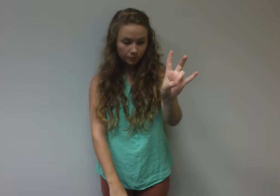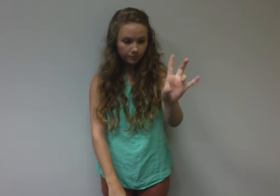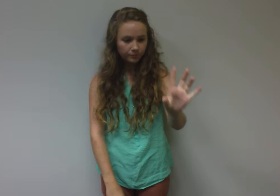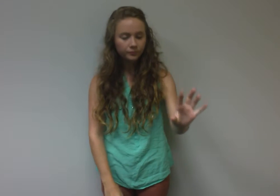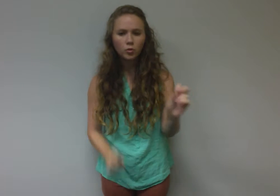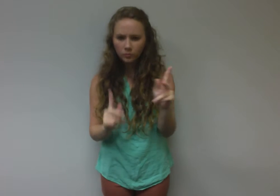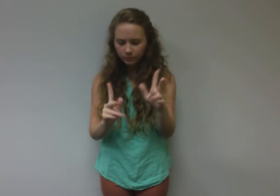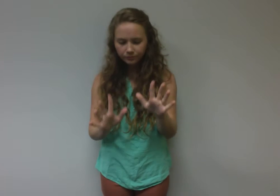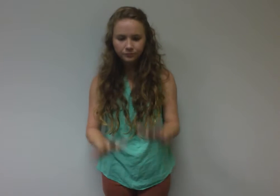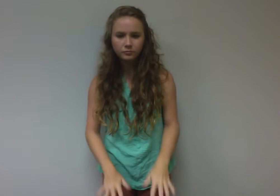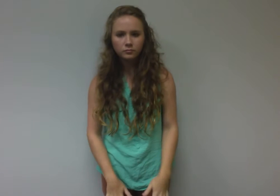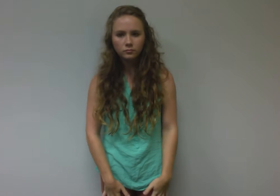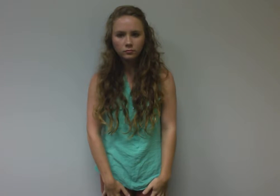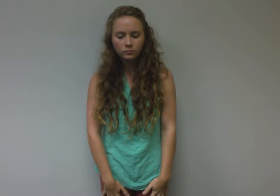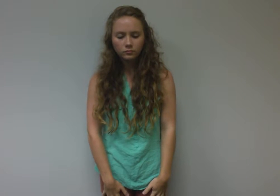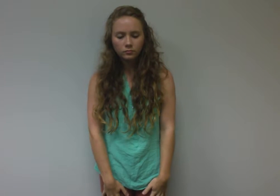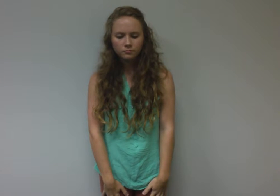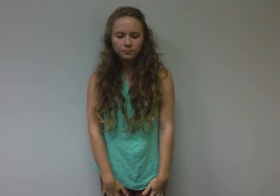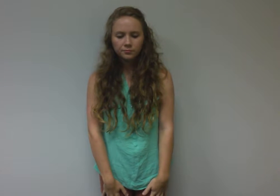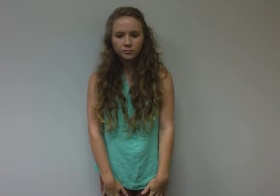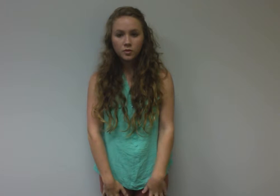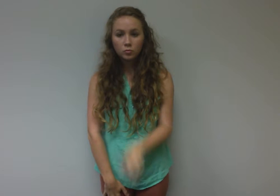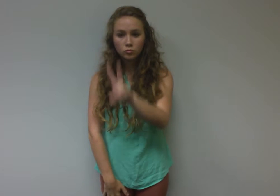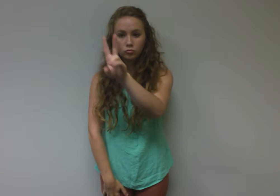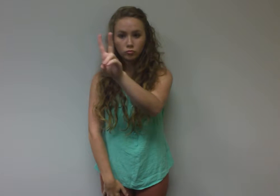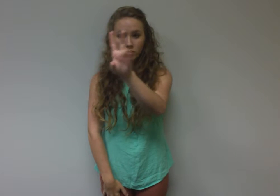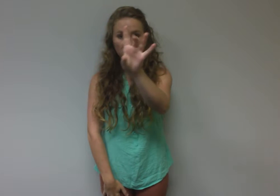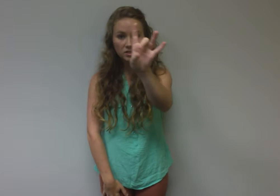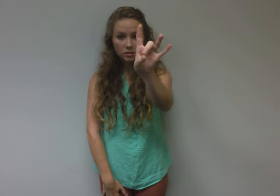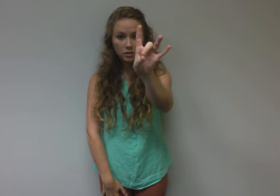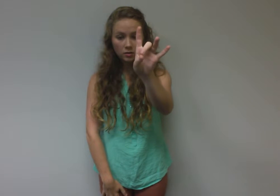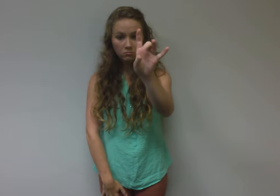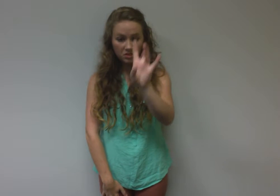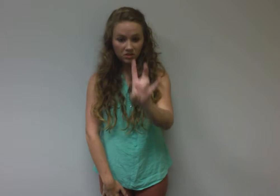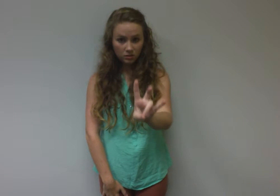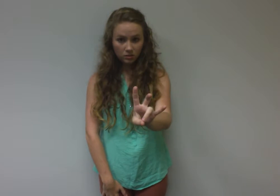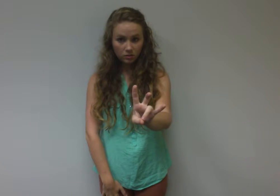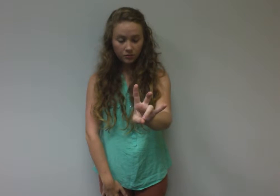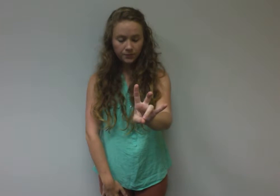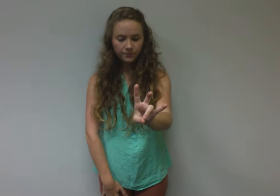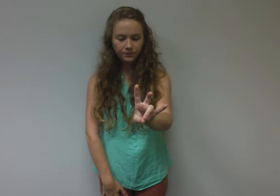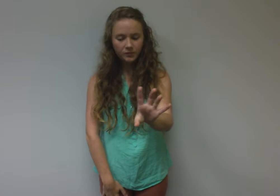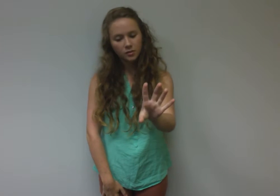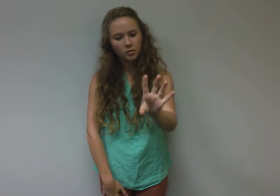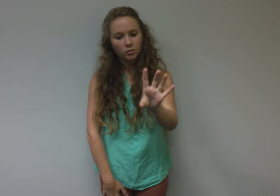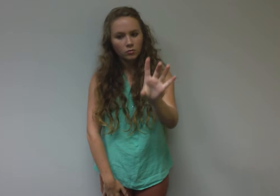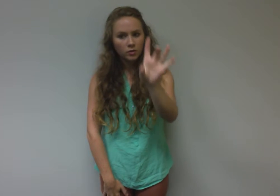Okay, 8 plus 7. I'll tell you frankly, even to this day, I sometimes get confused with 8 plus 7. So let's